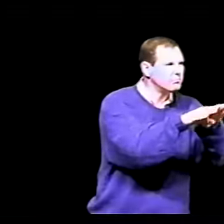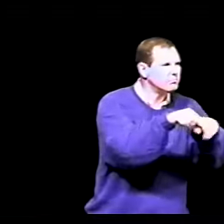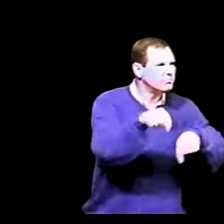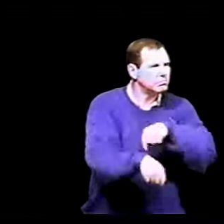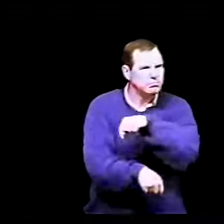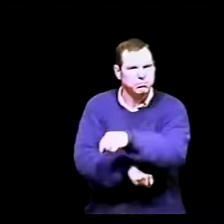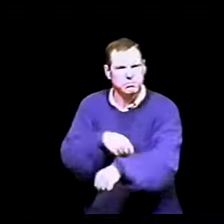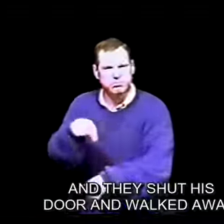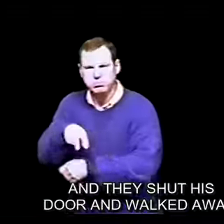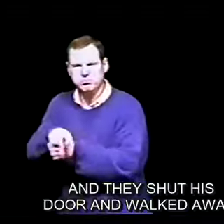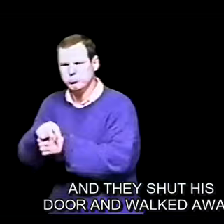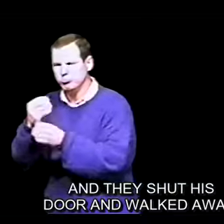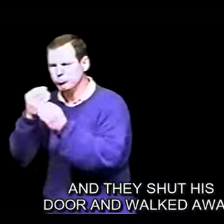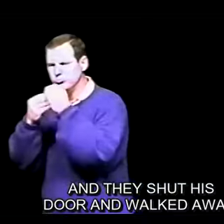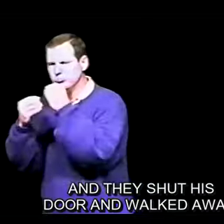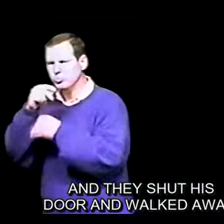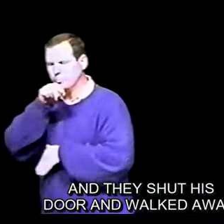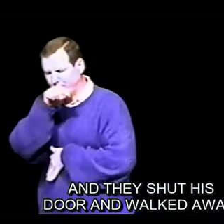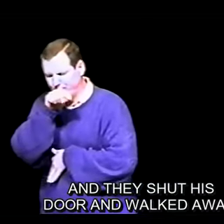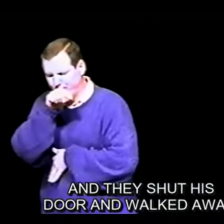And they shut his door and walked away.